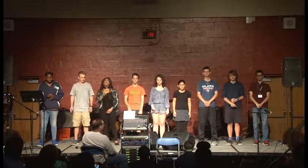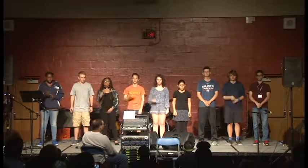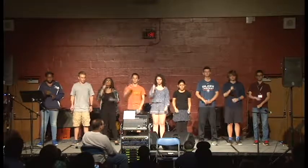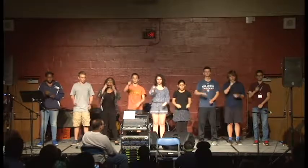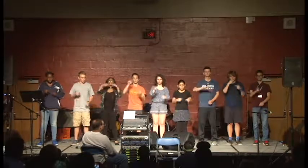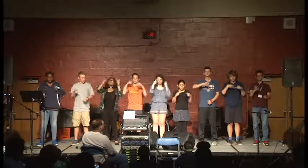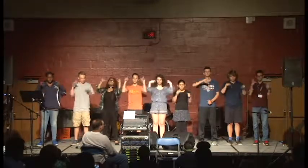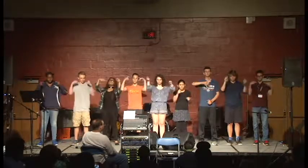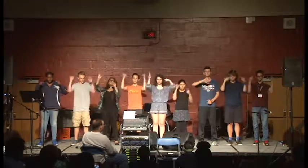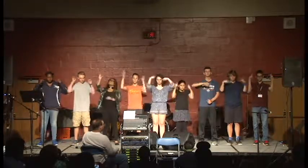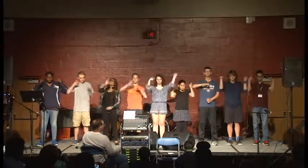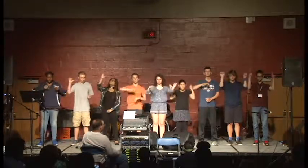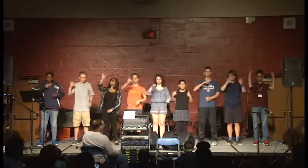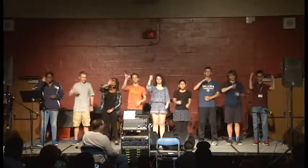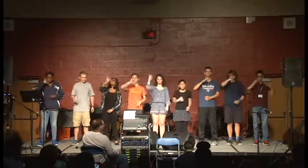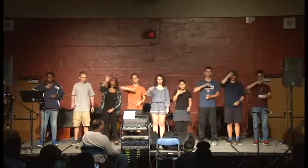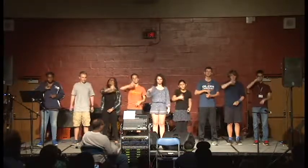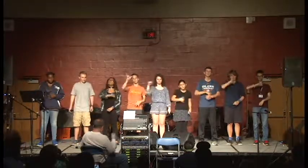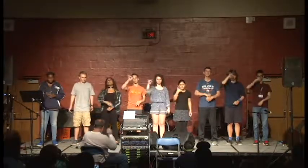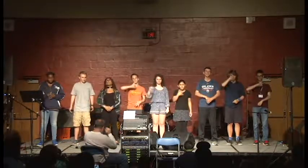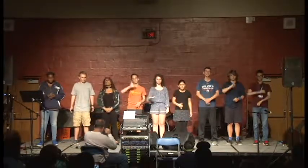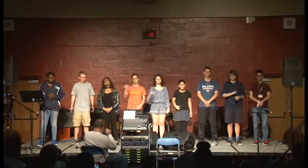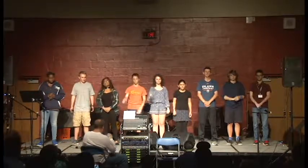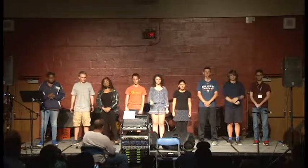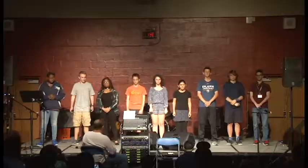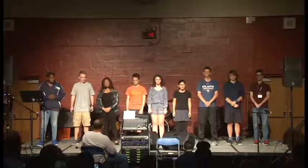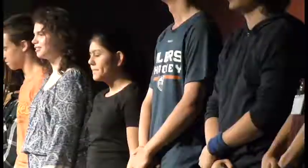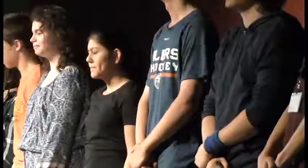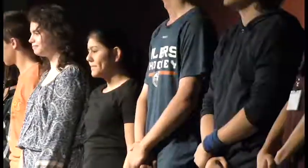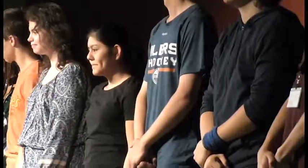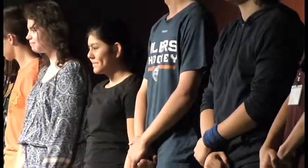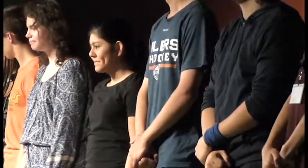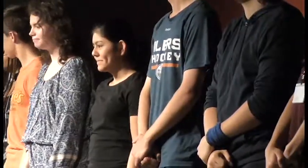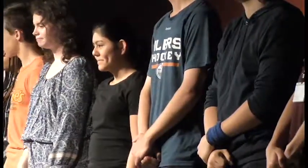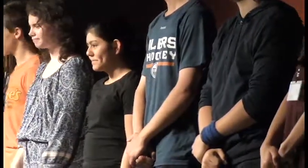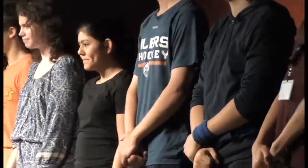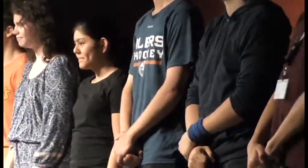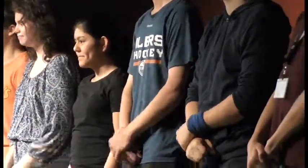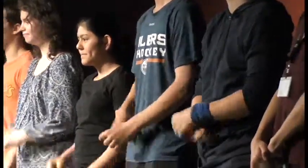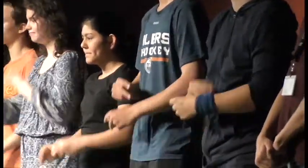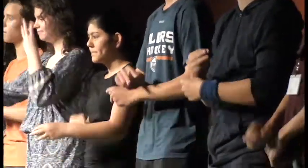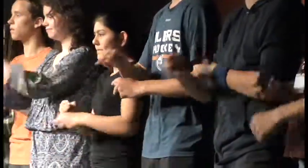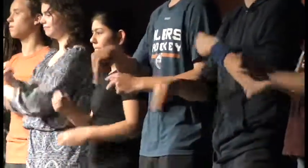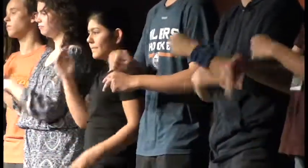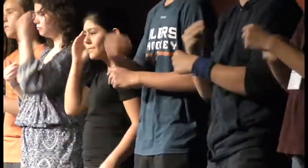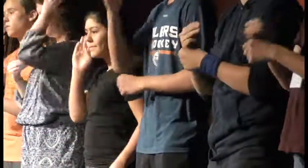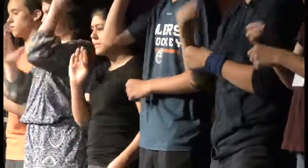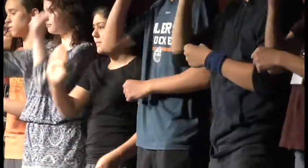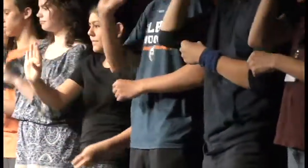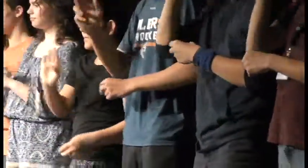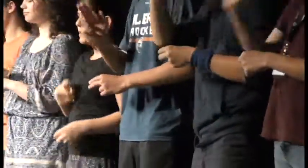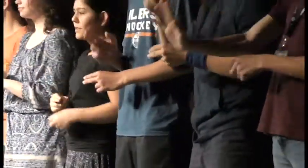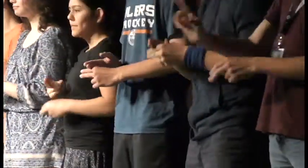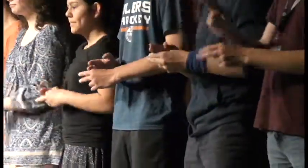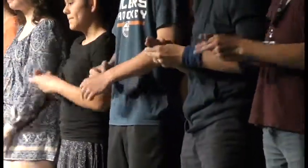There's a fire with the heart of faith, and the world's gonna know your name